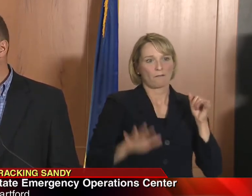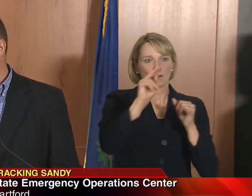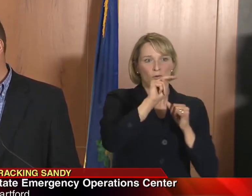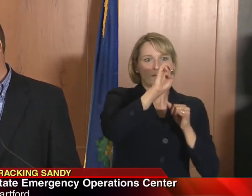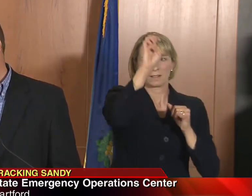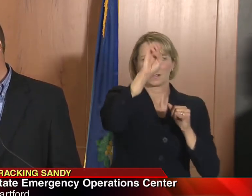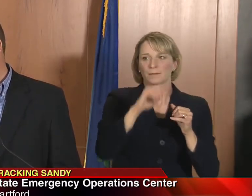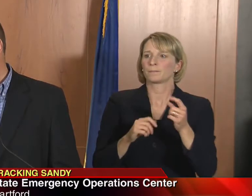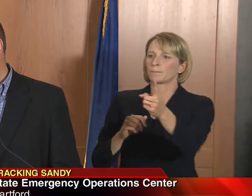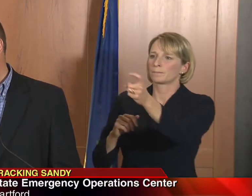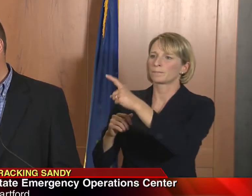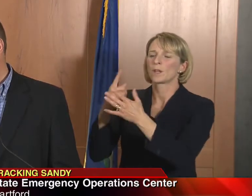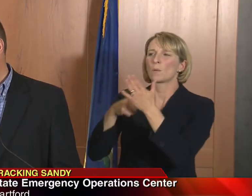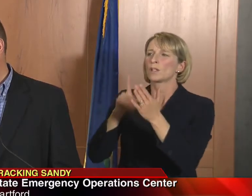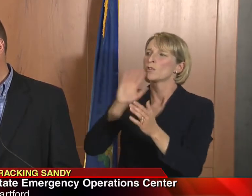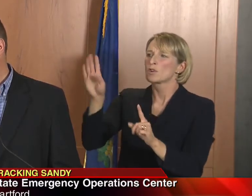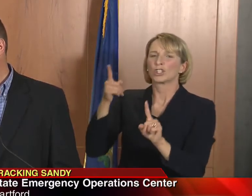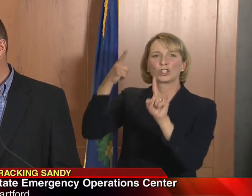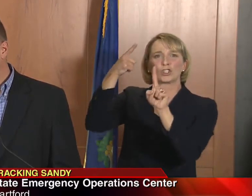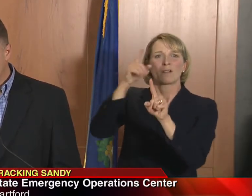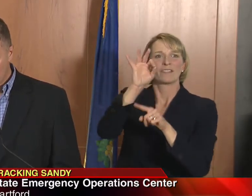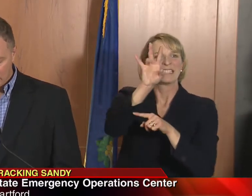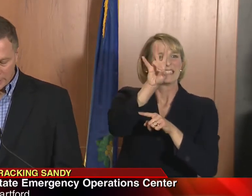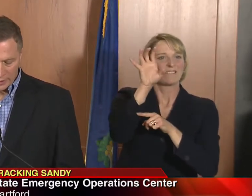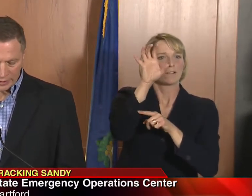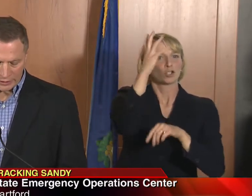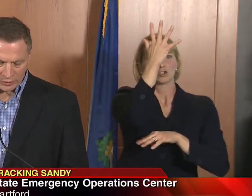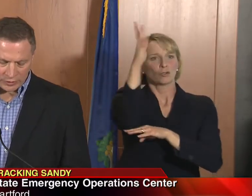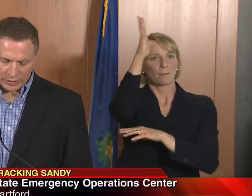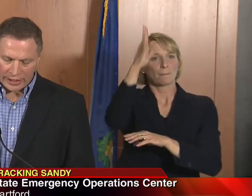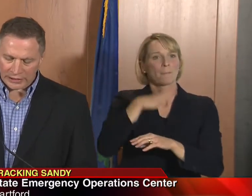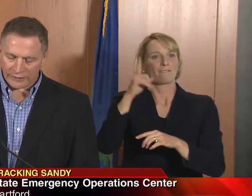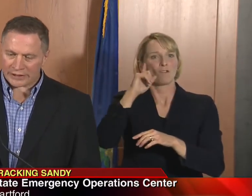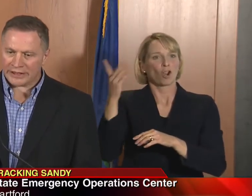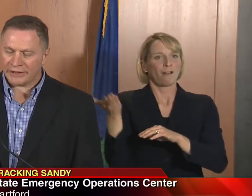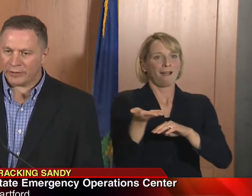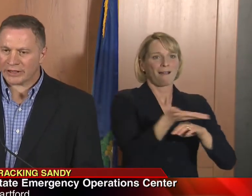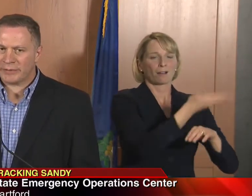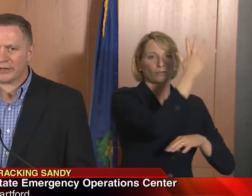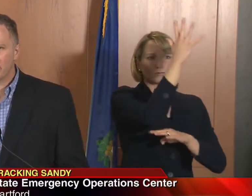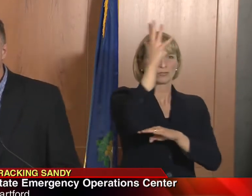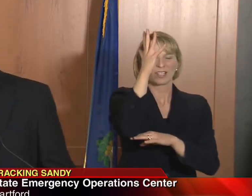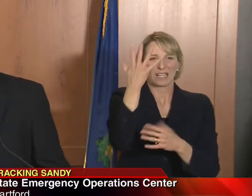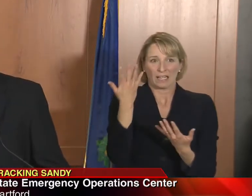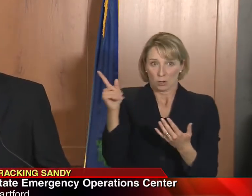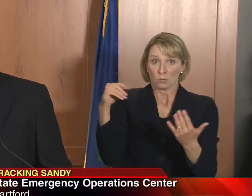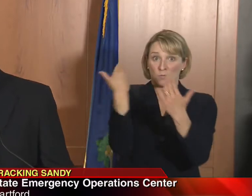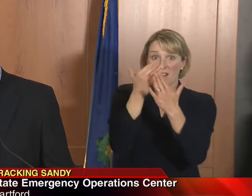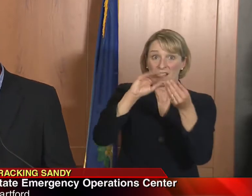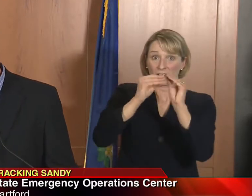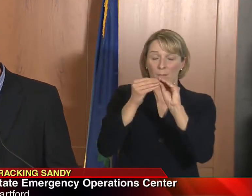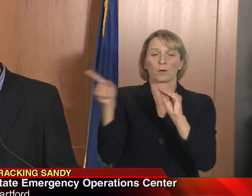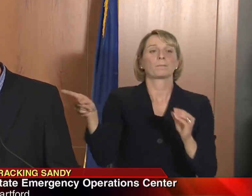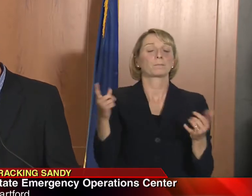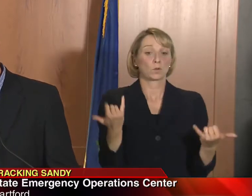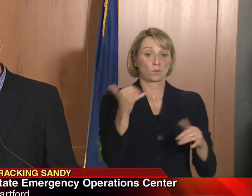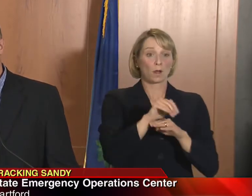stand on your target of 700 tree workers? Yeah, so as of this evening, we expect to have